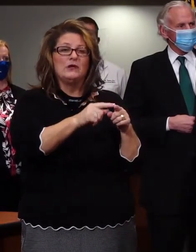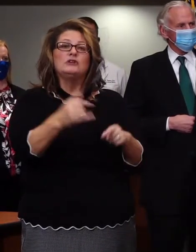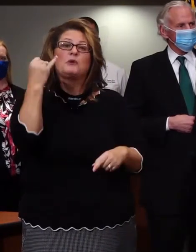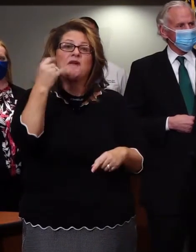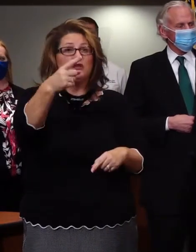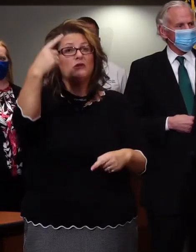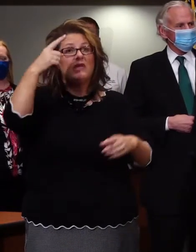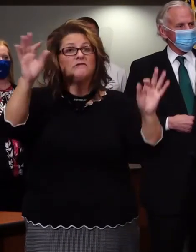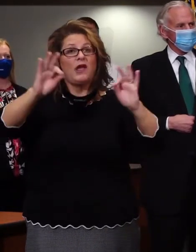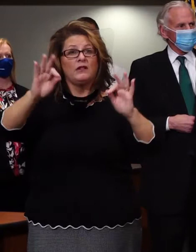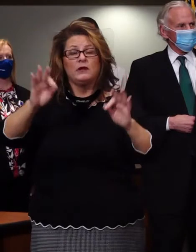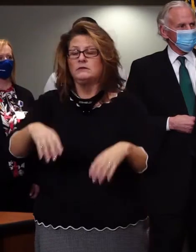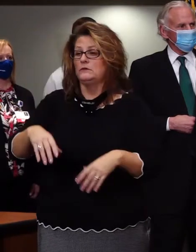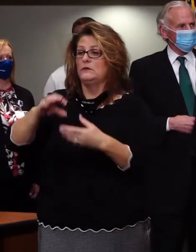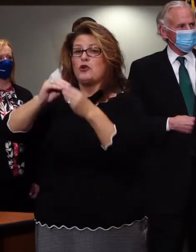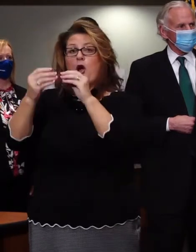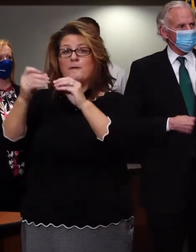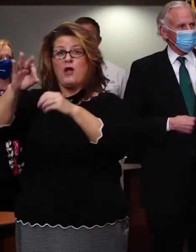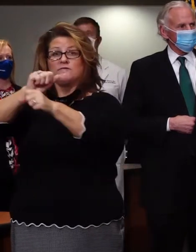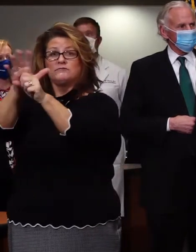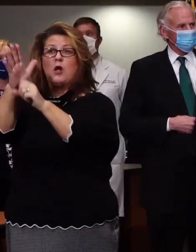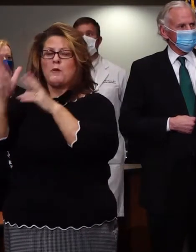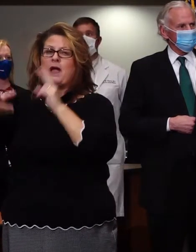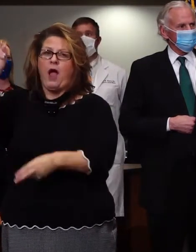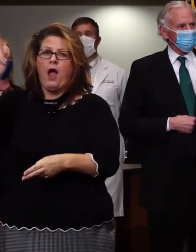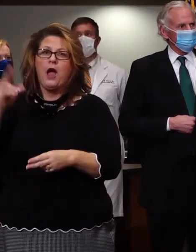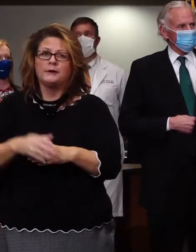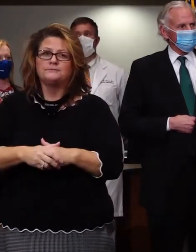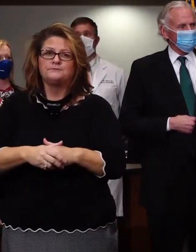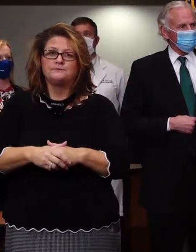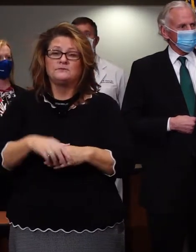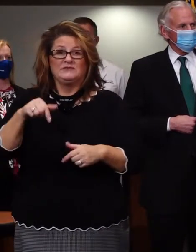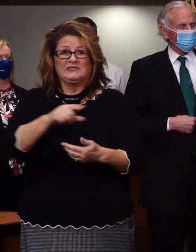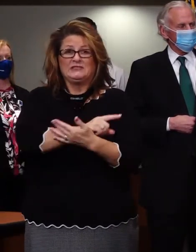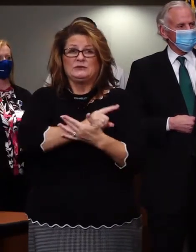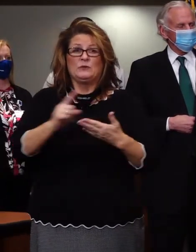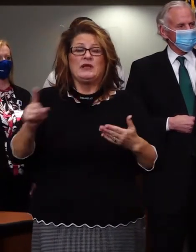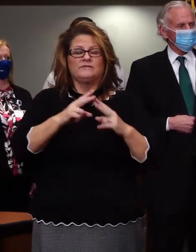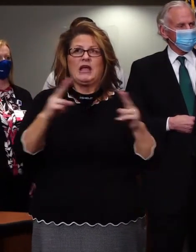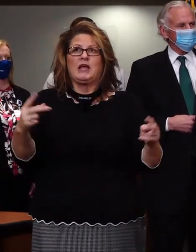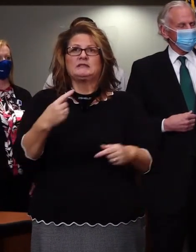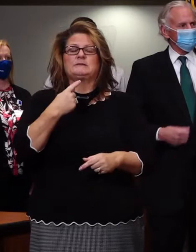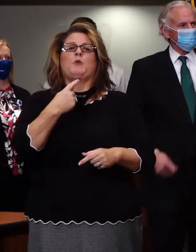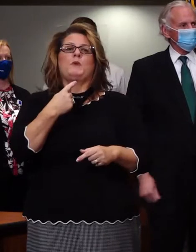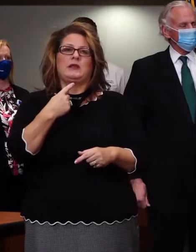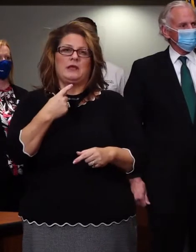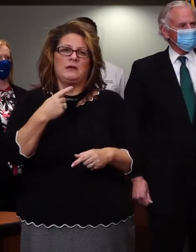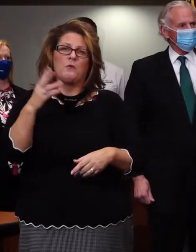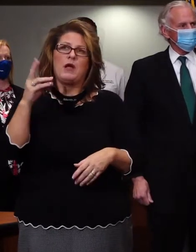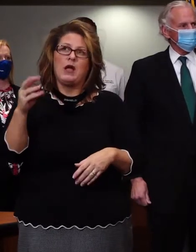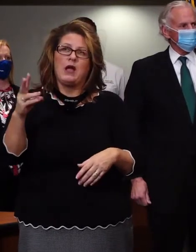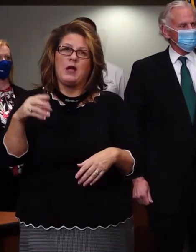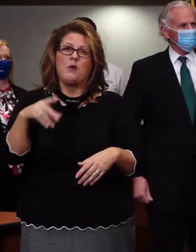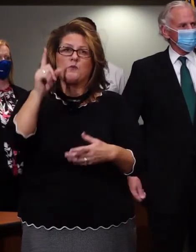in the future and in the coming year. Currently, we reached a grim milestone this week within healthcare. We have